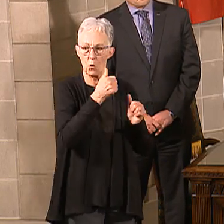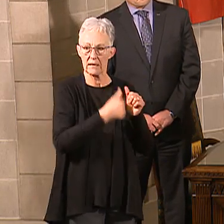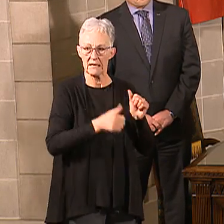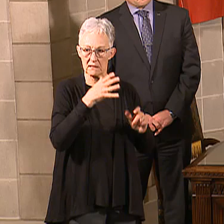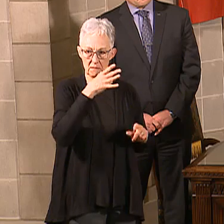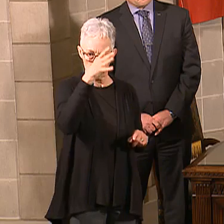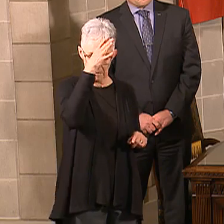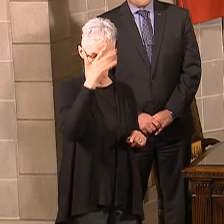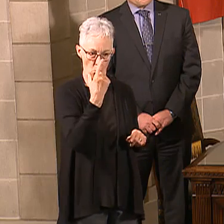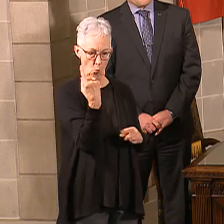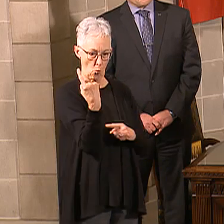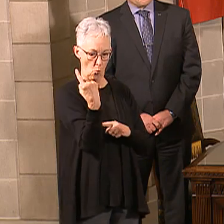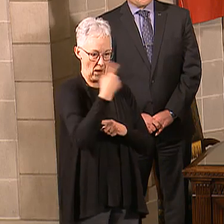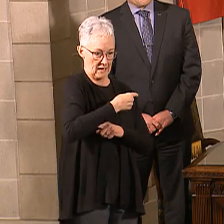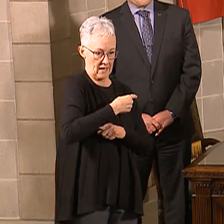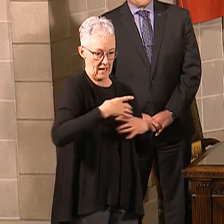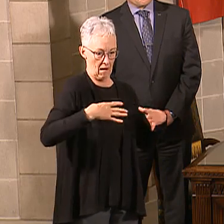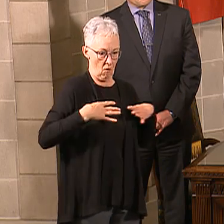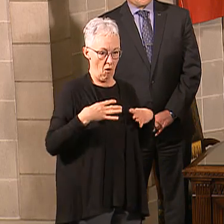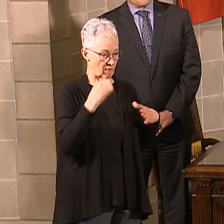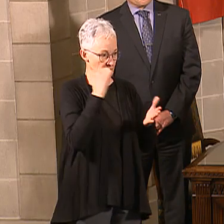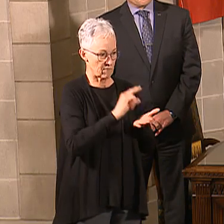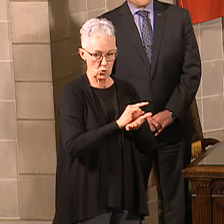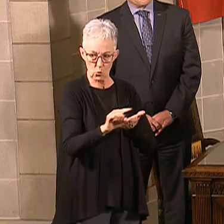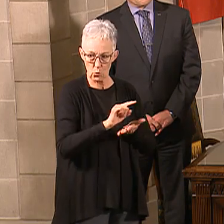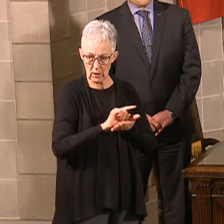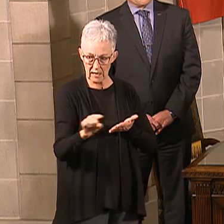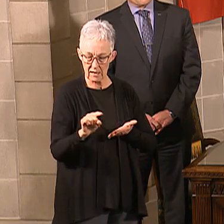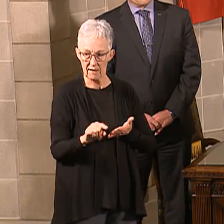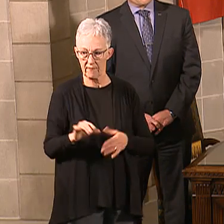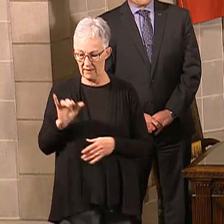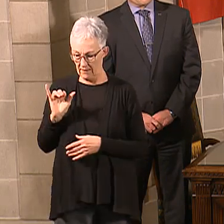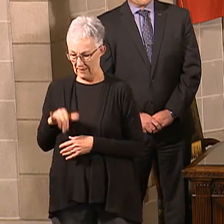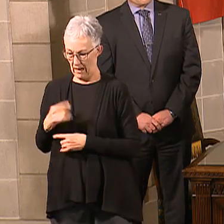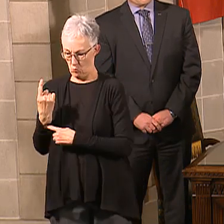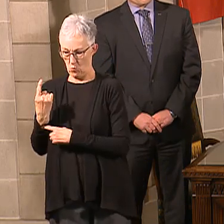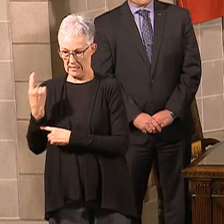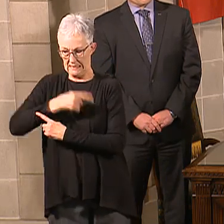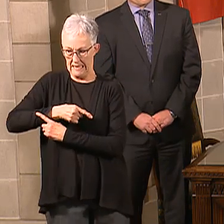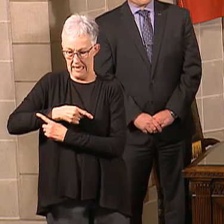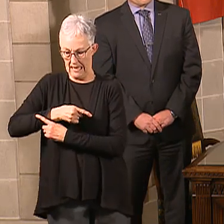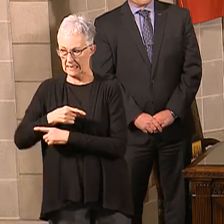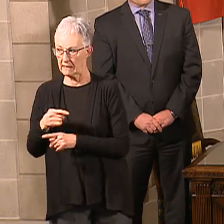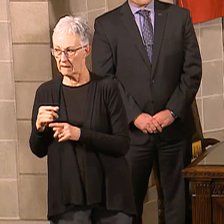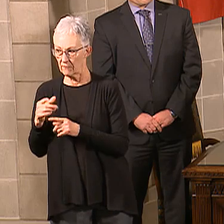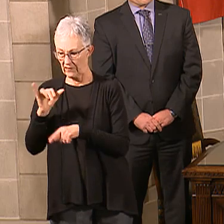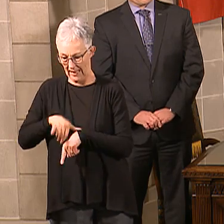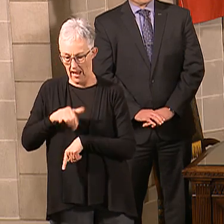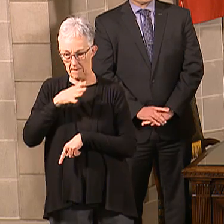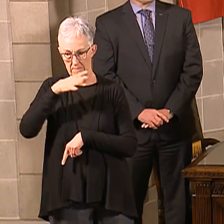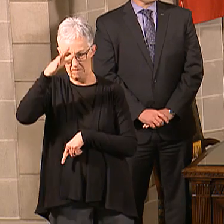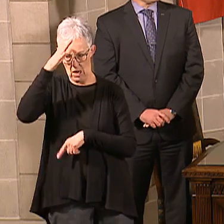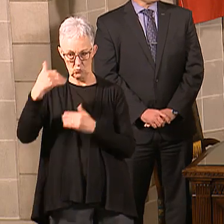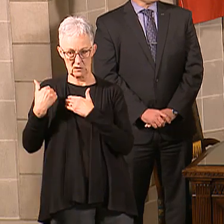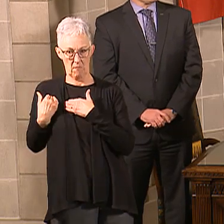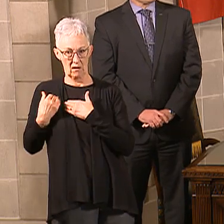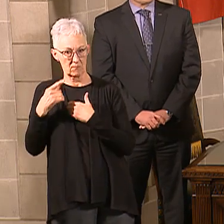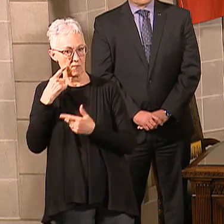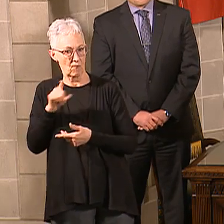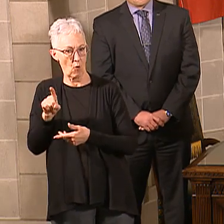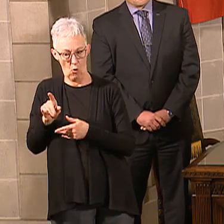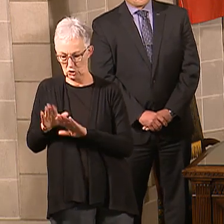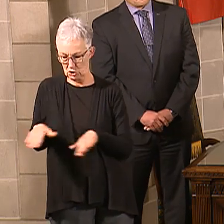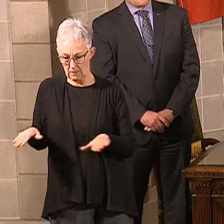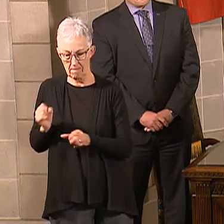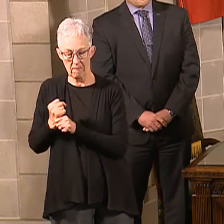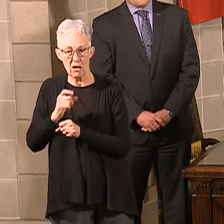during the week, and that whoever the parent is monitoring it that day is making sure the kids are continuing to do their schoolwork. While our schools